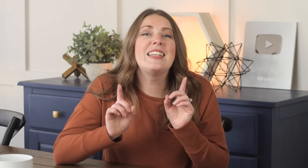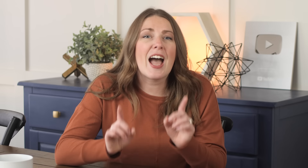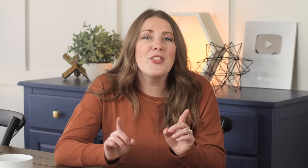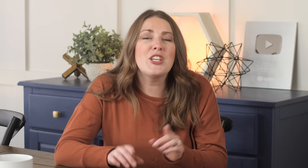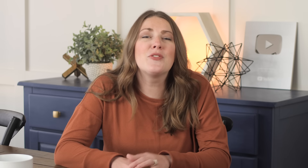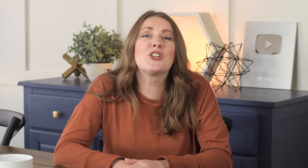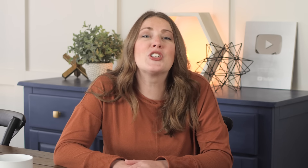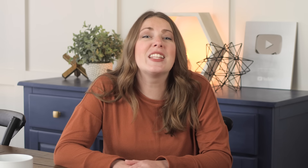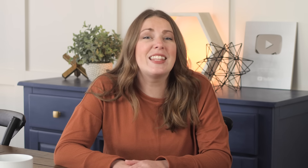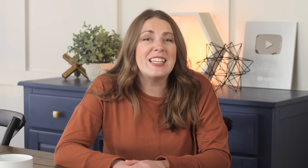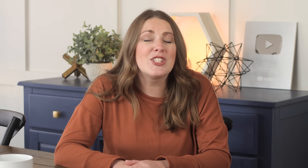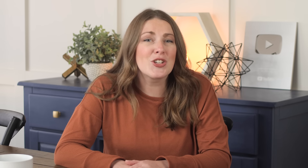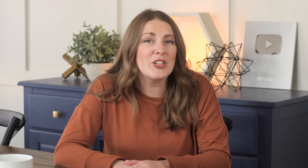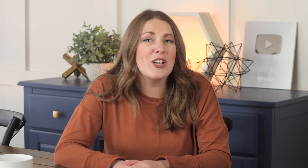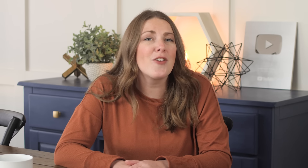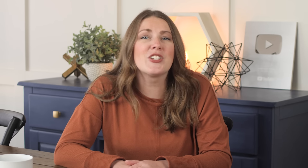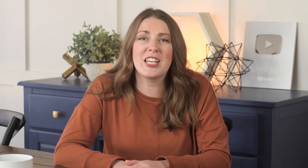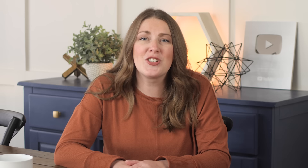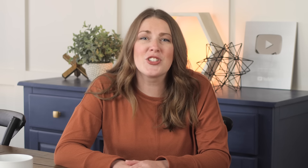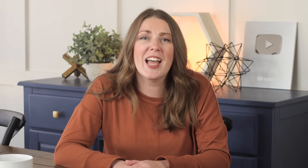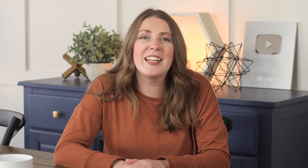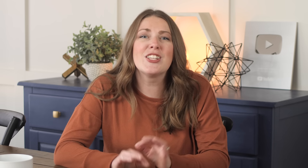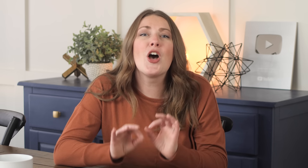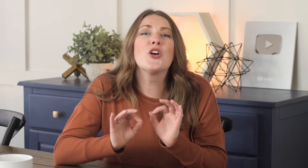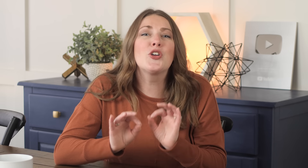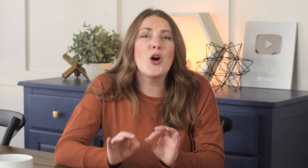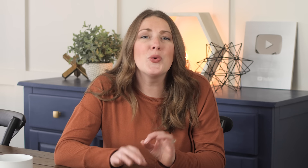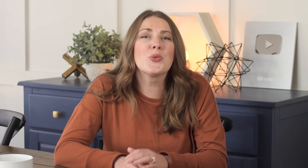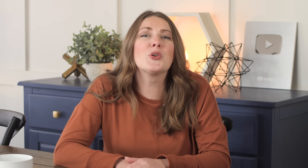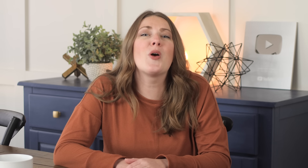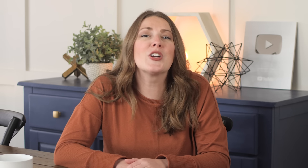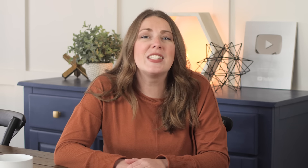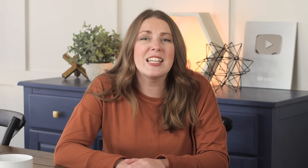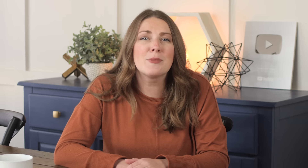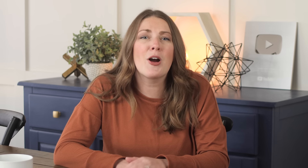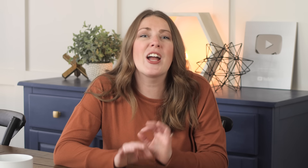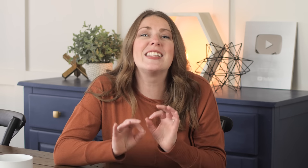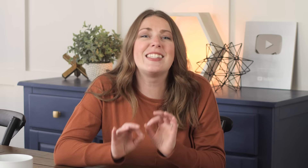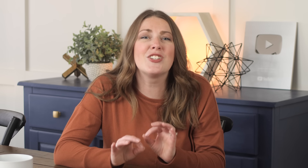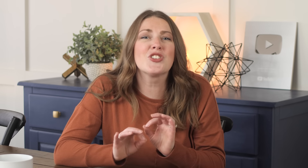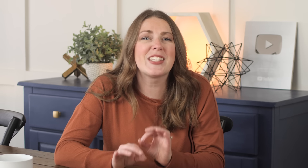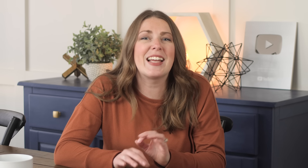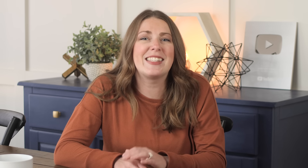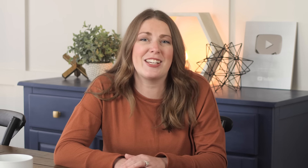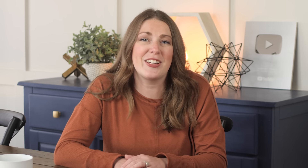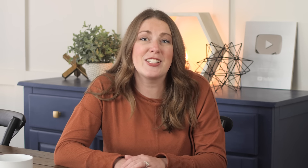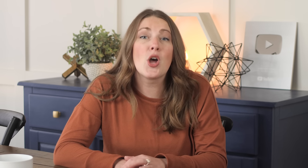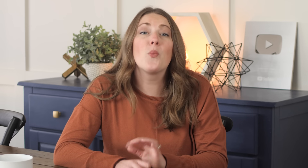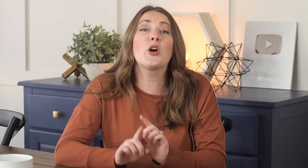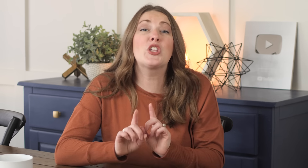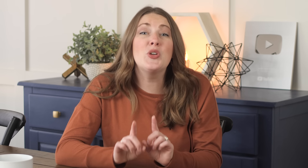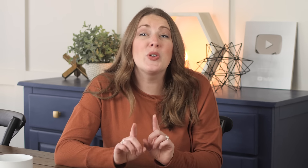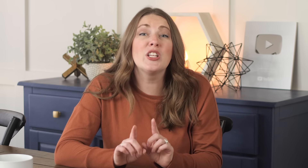Now that you've learned these 30 conversational signs, go through our 6-part Essential Signs series, where you can